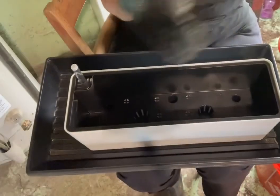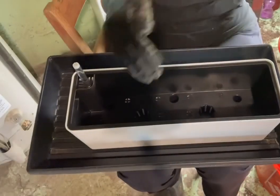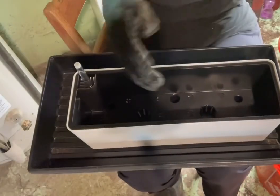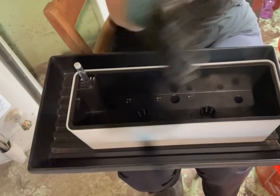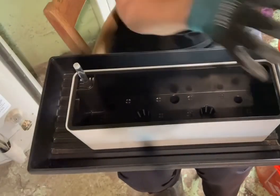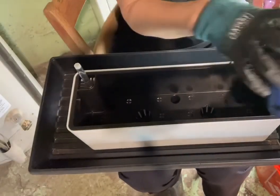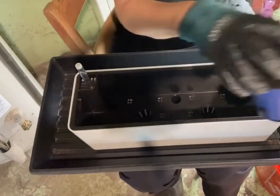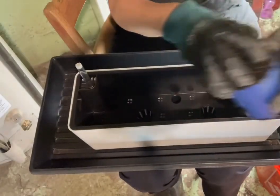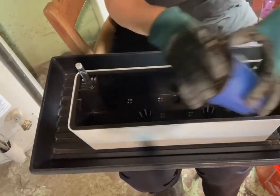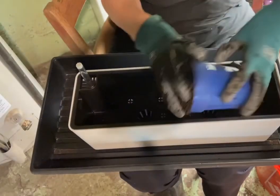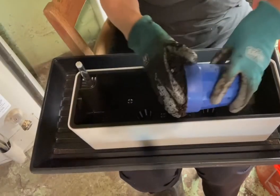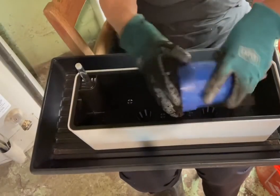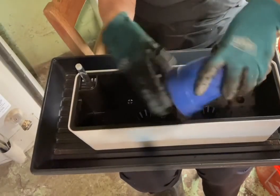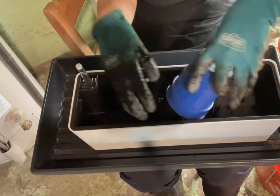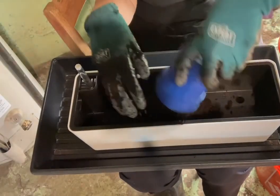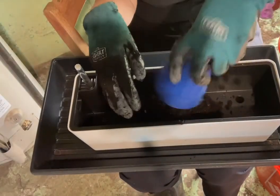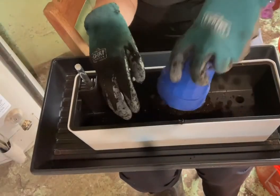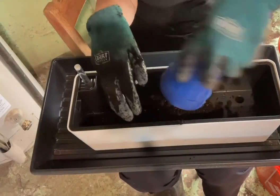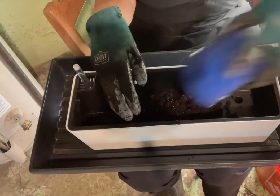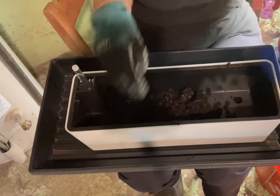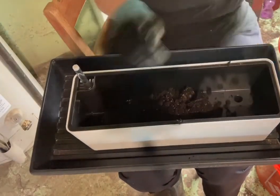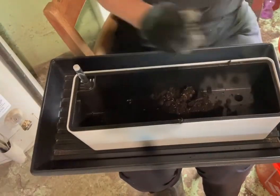these in soil blocks?